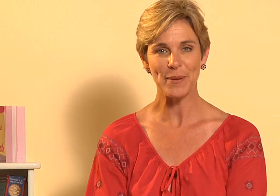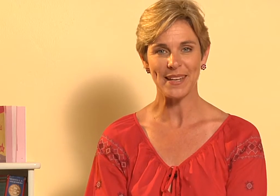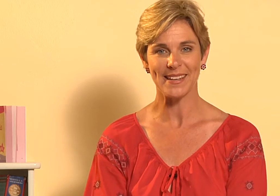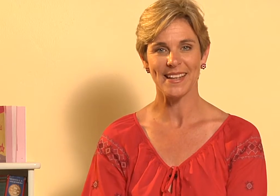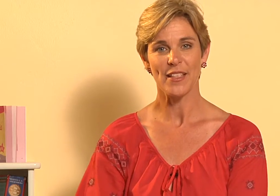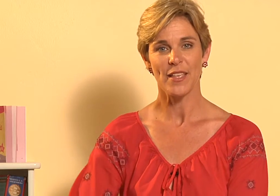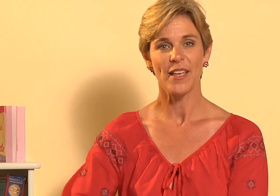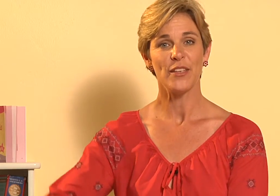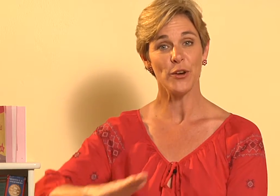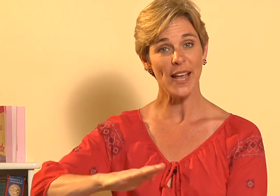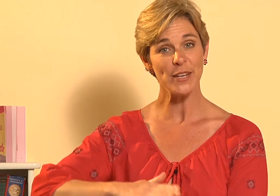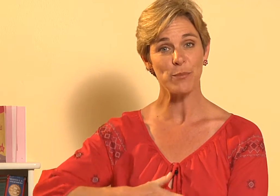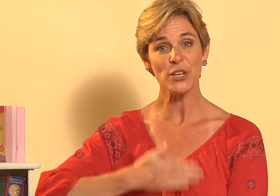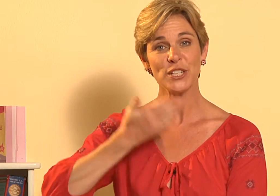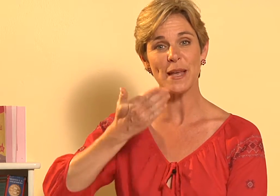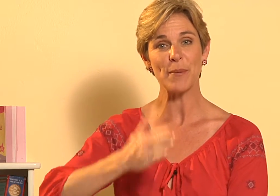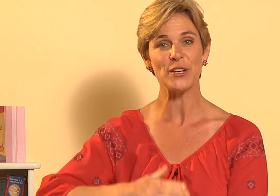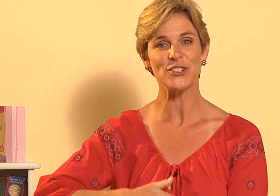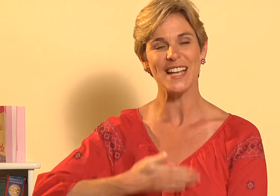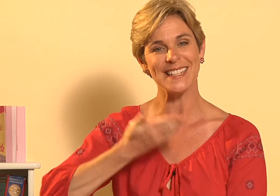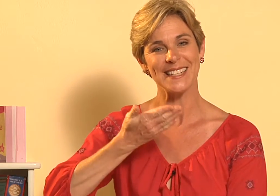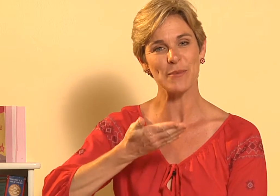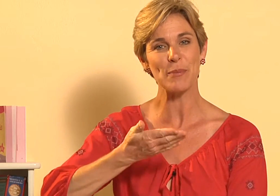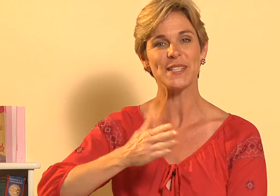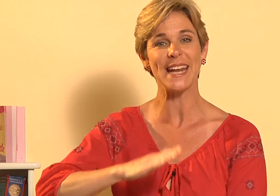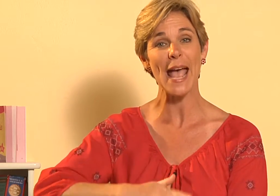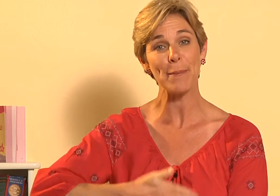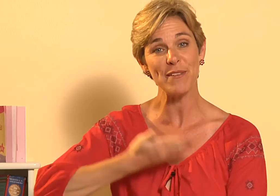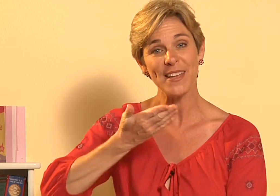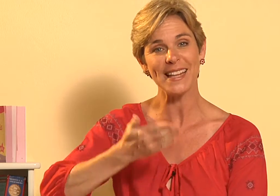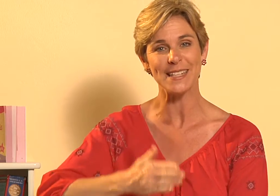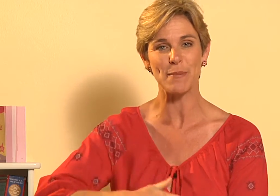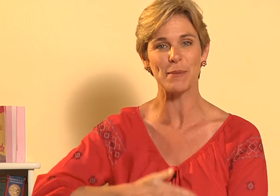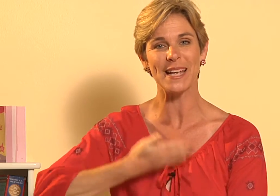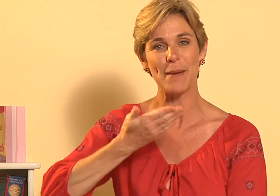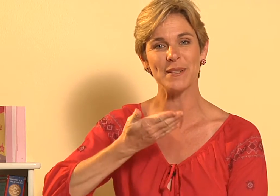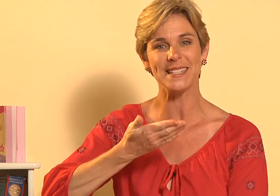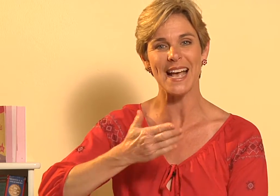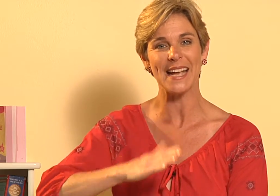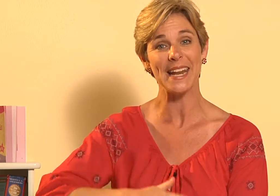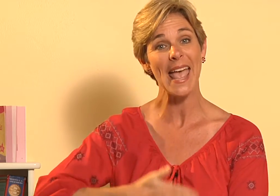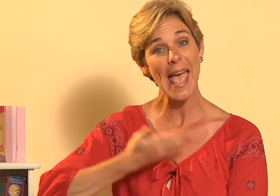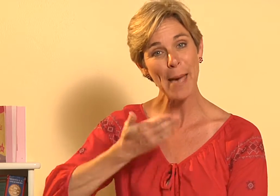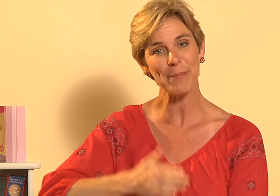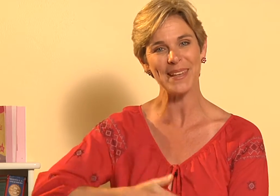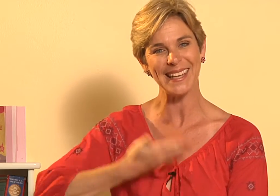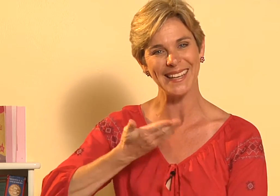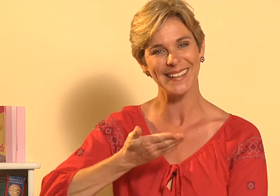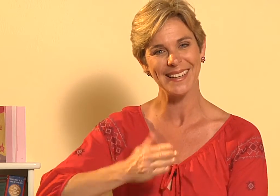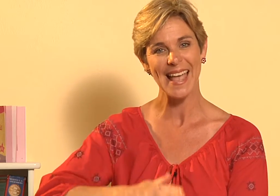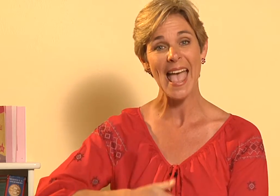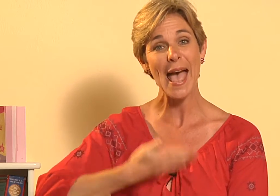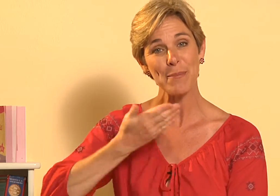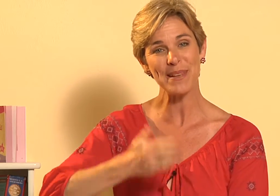Happy. Your hand brushes up on your chest, representing happy feelings bubbling up inside. Happy.